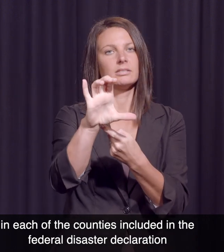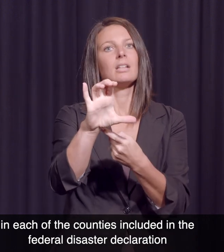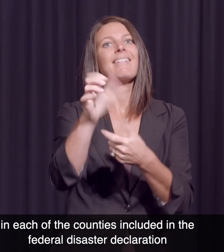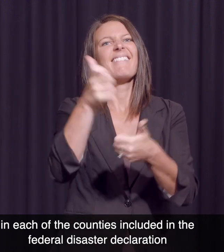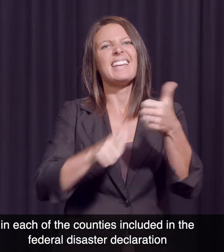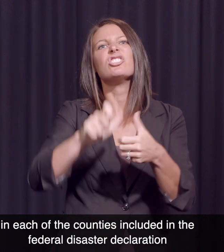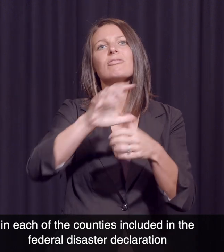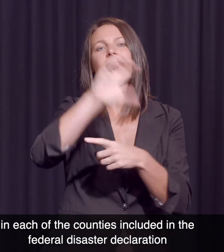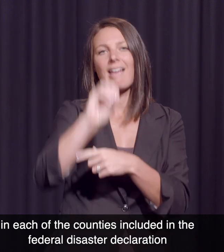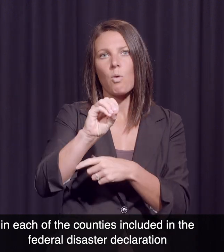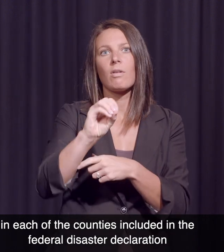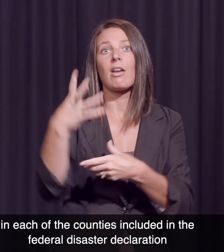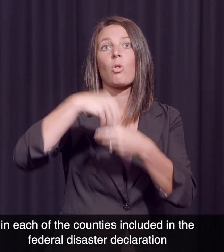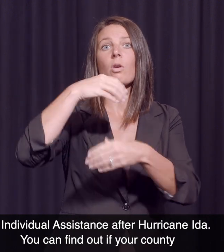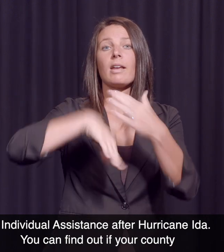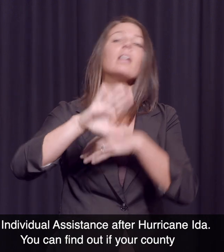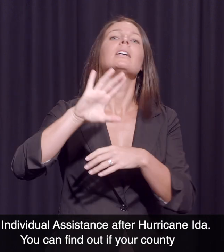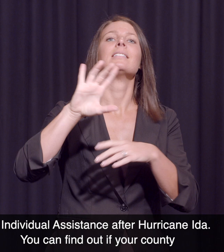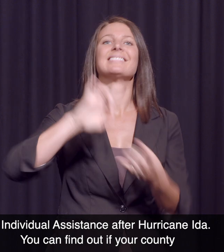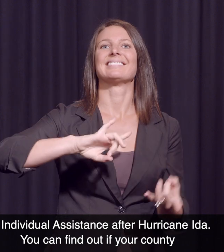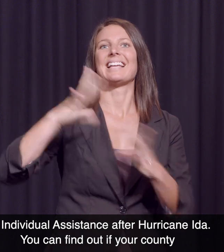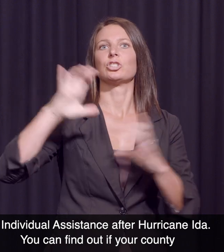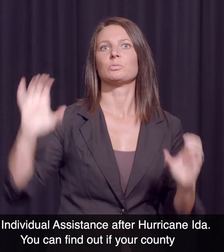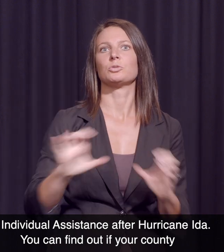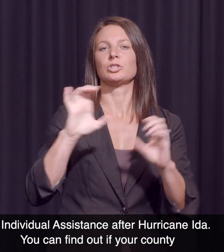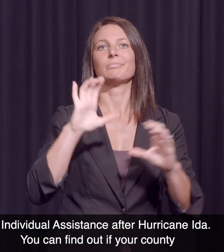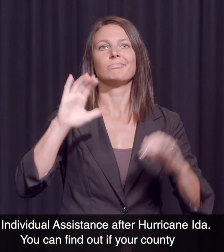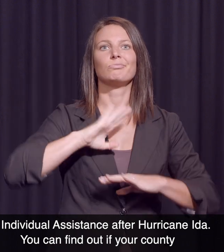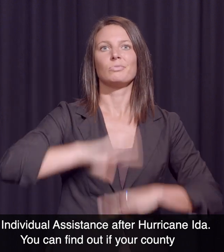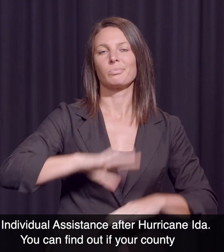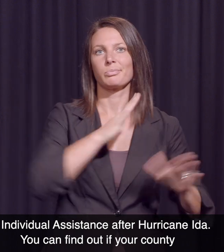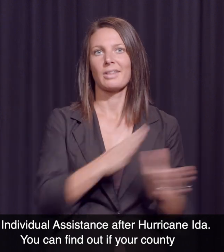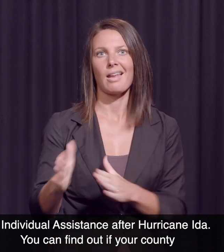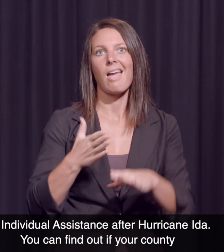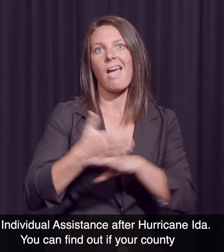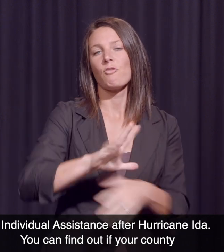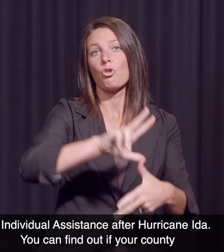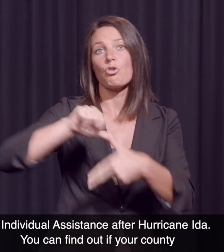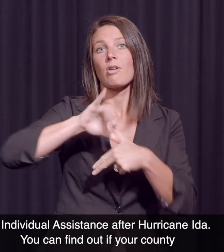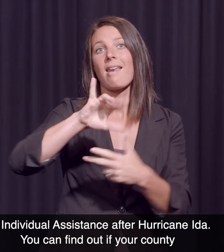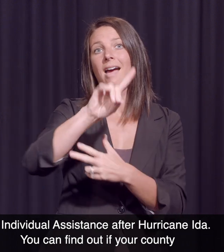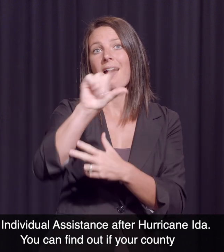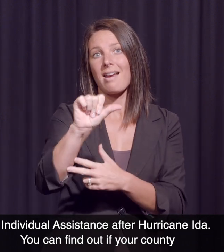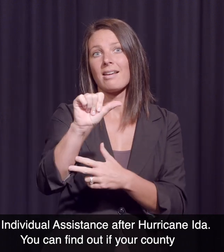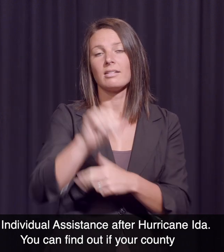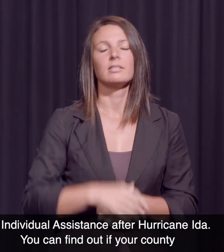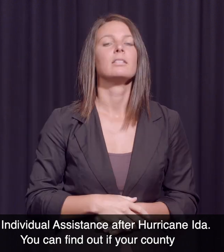in the Federal Disaster Declaration for Individual Assistance after Hurricane Ida. You can find out if your county